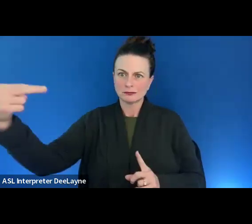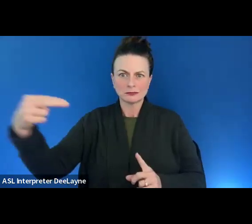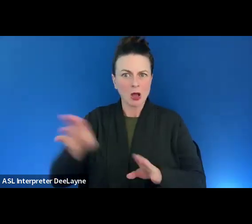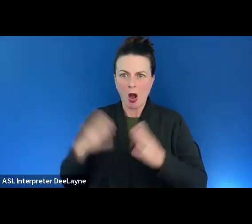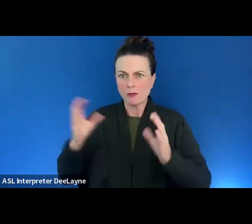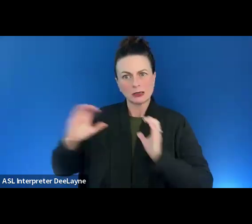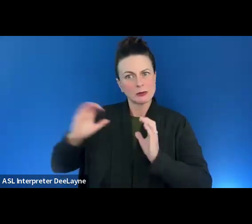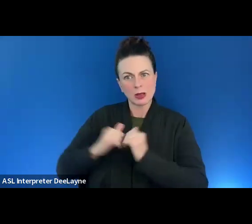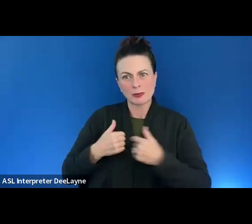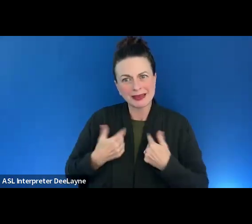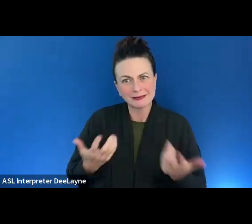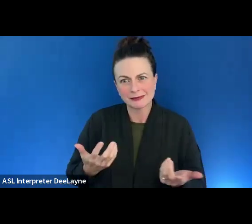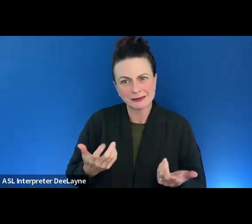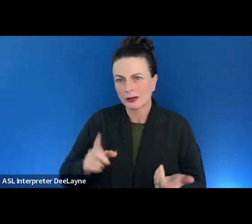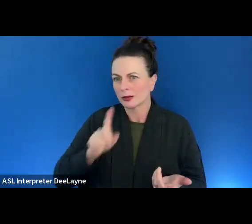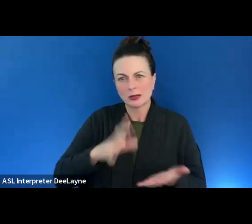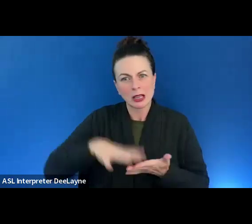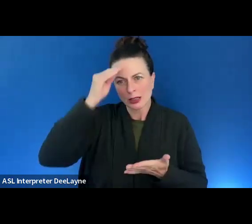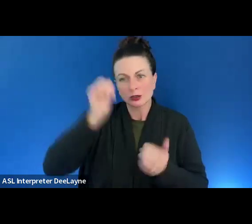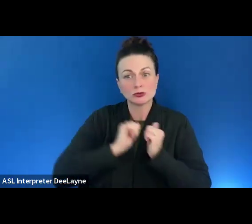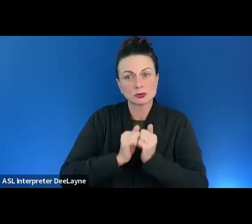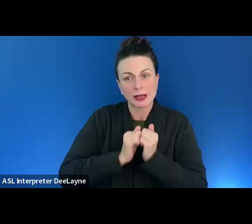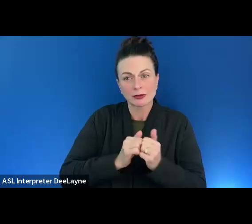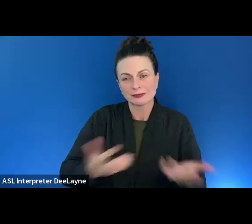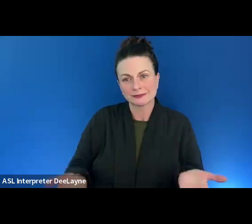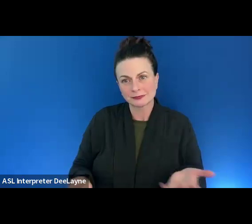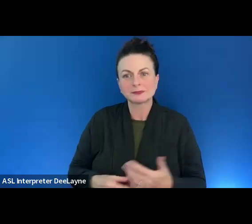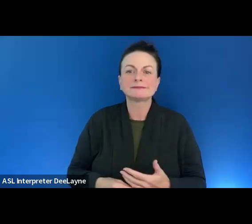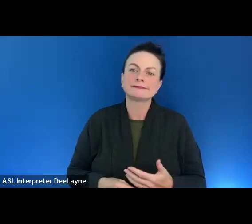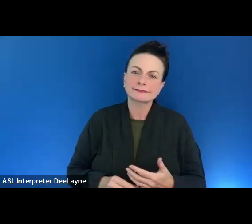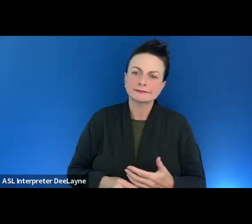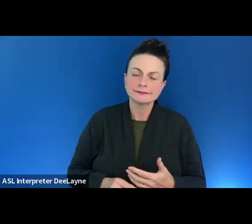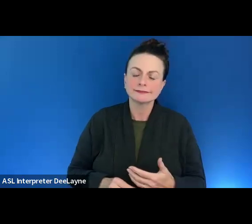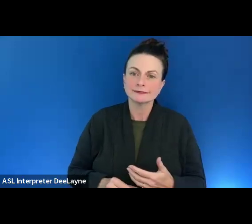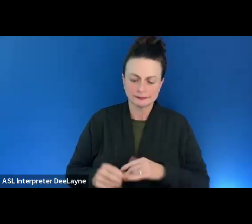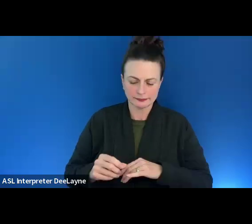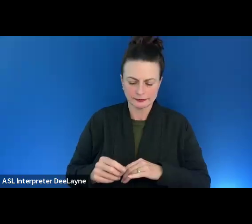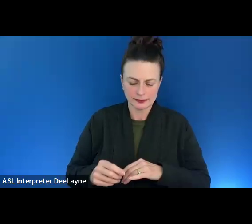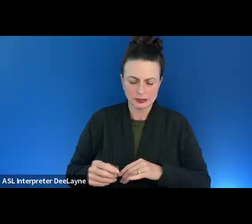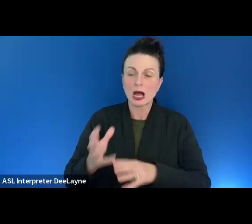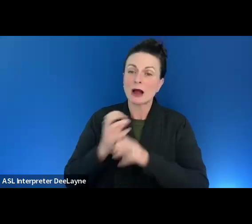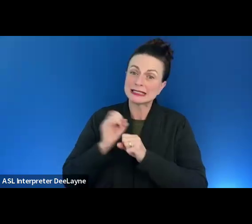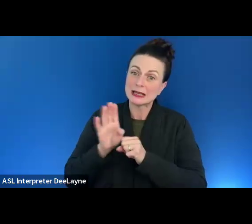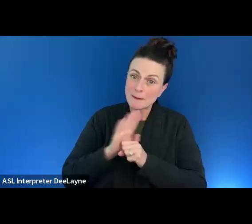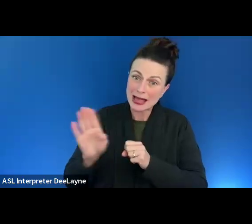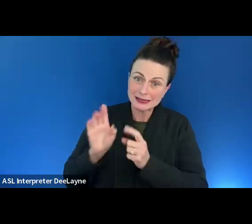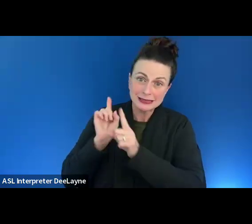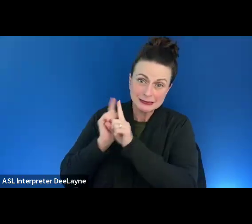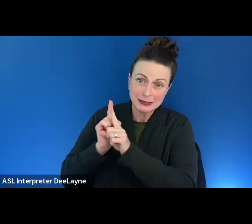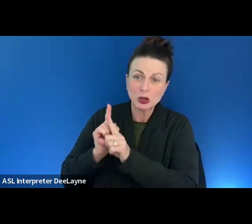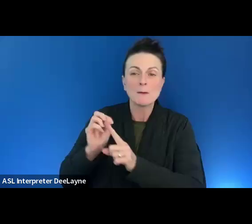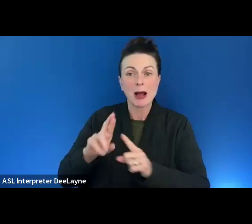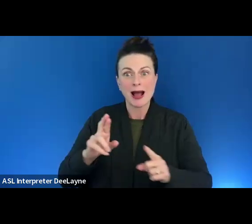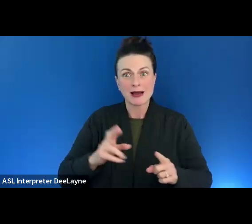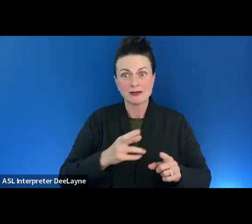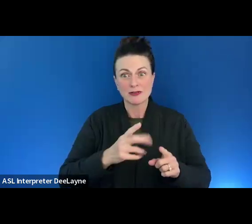to communicating with me, we really learned together. And so I received not only that business mentorship from them, but they